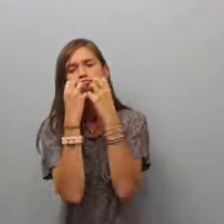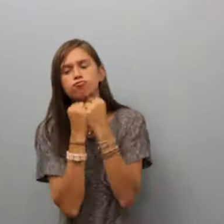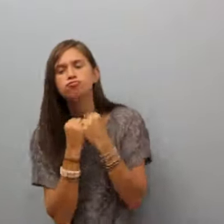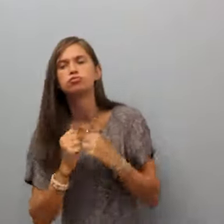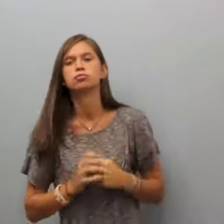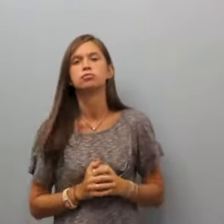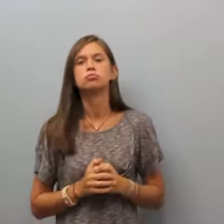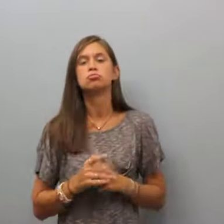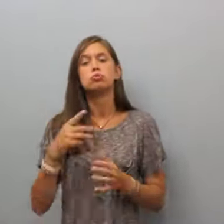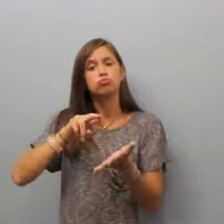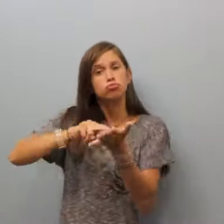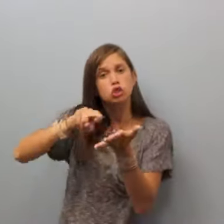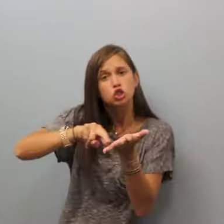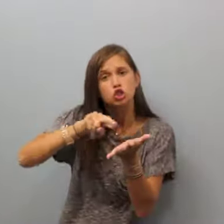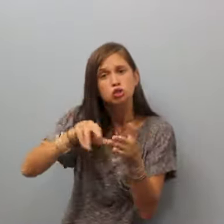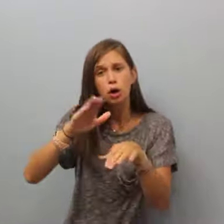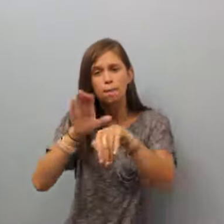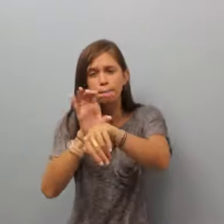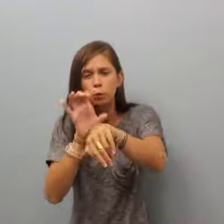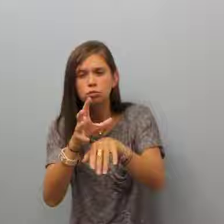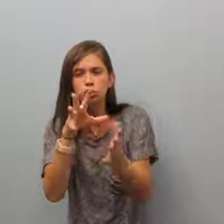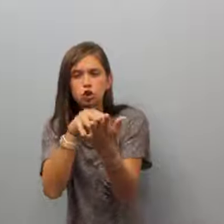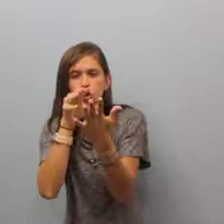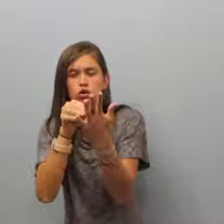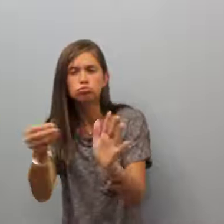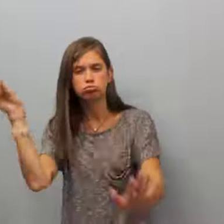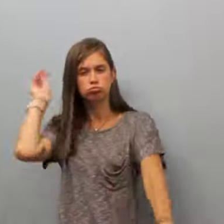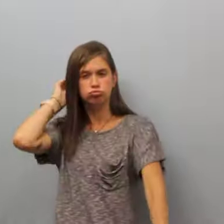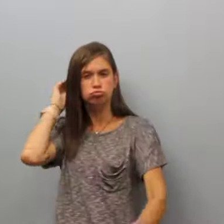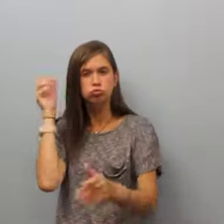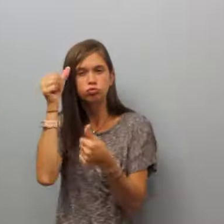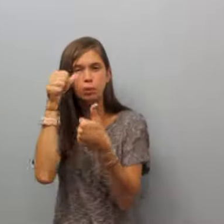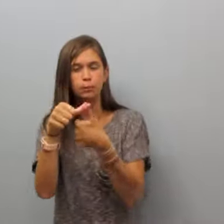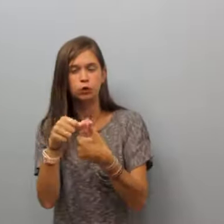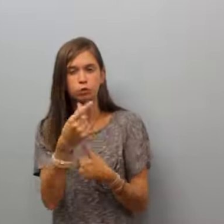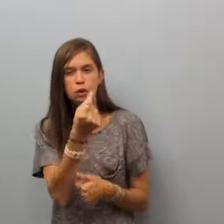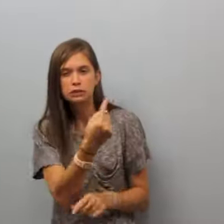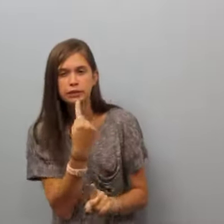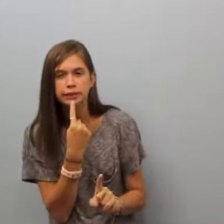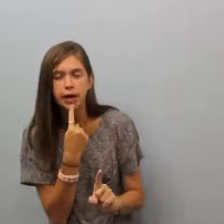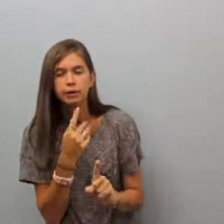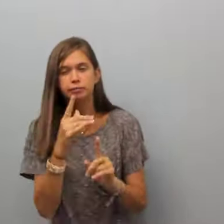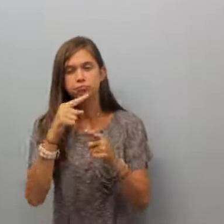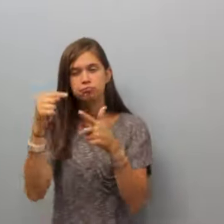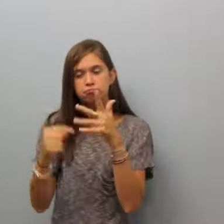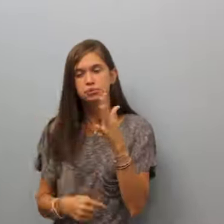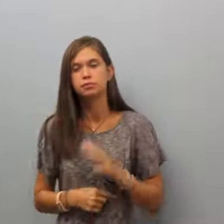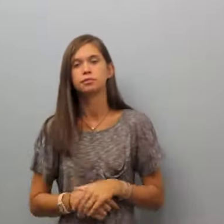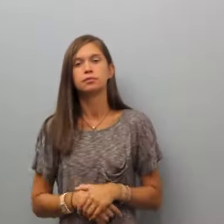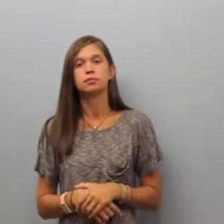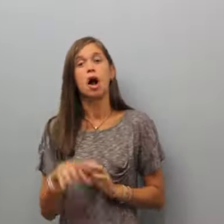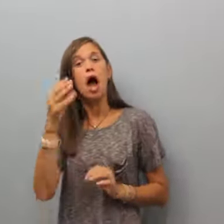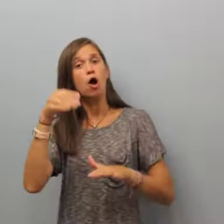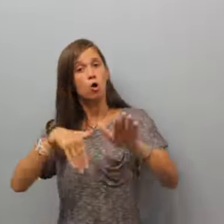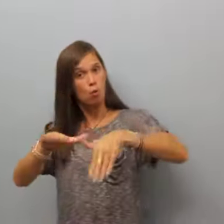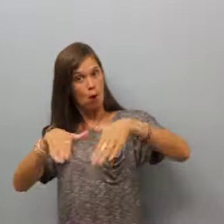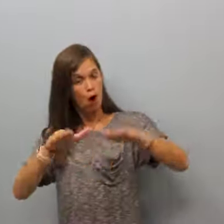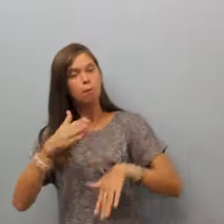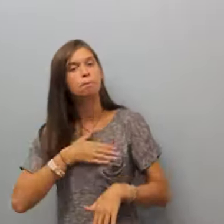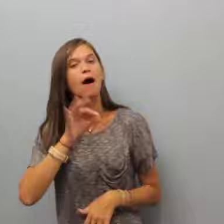scrapbooks, and I love to hang out with family and friends and just spend time together. I like to do research on my computer